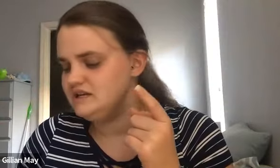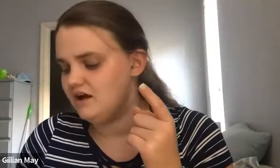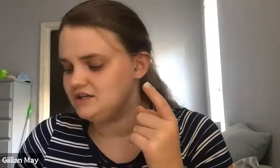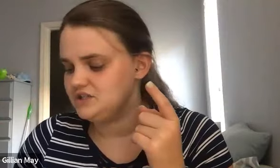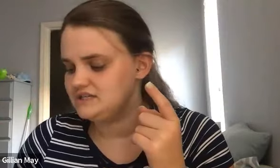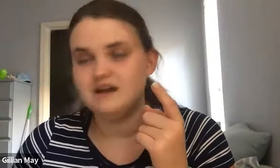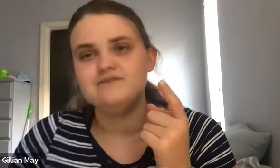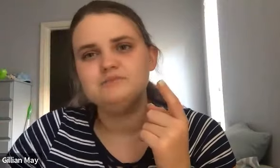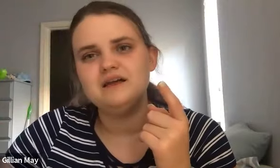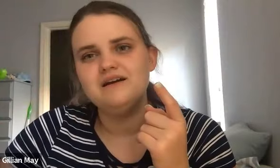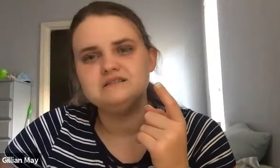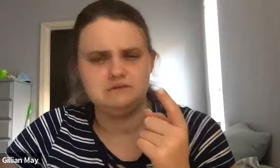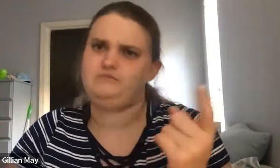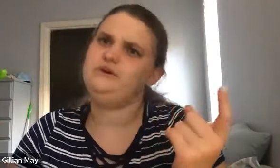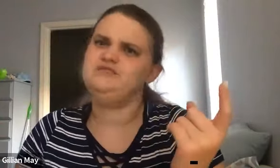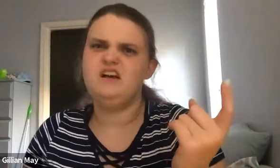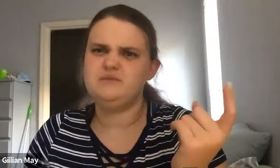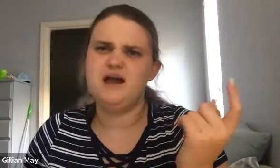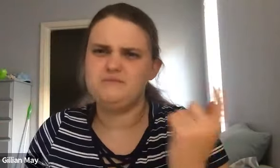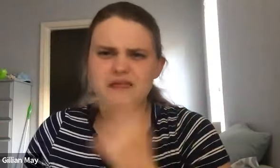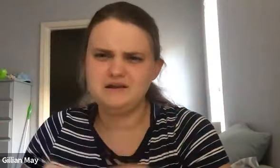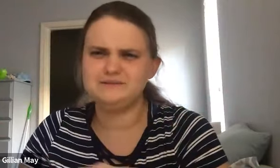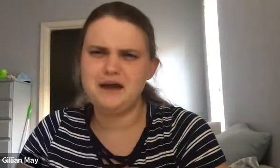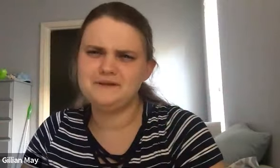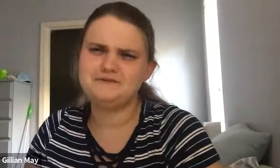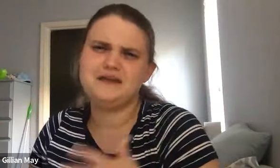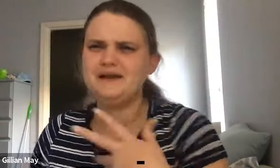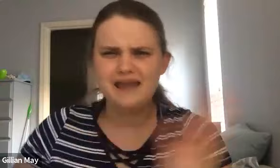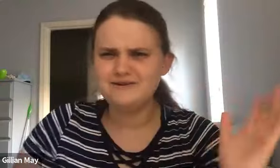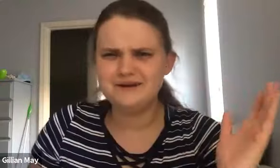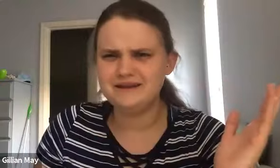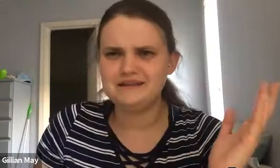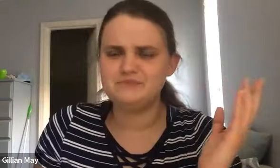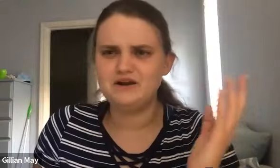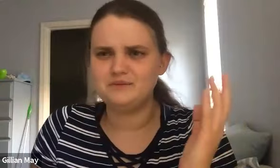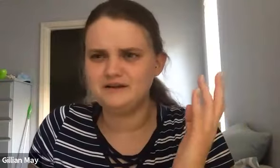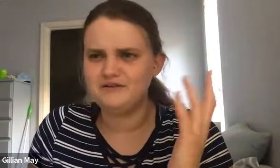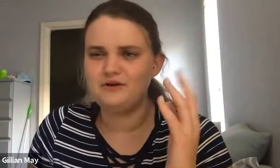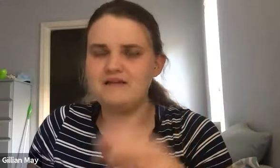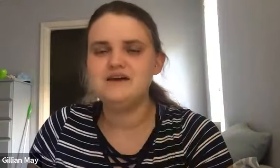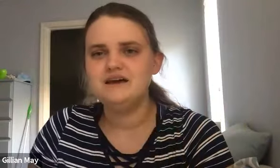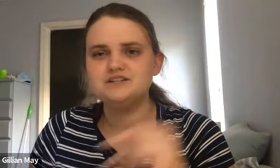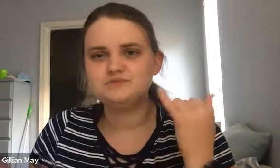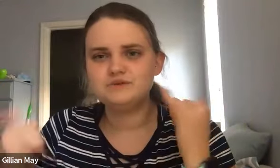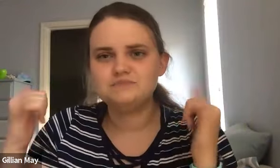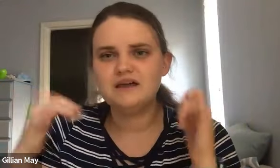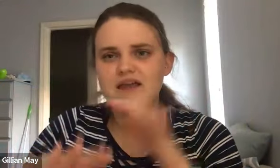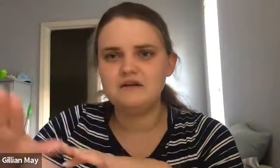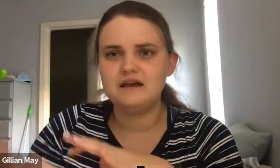not actually a sign for playground. I was like, what are you talking about? Playground's a popular thing. Like everybody has been on a playground their whole life. She goes, well, it's play area. And I